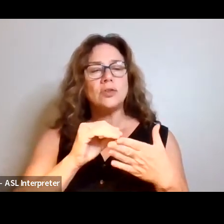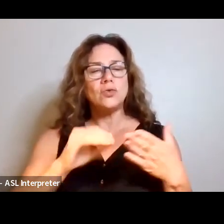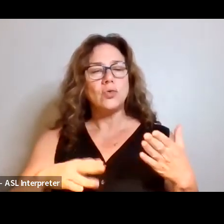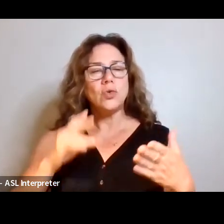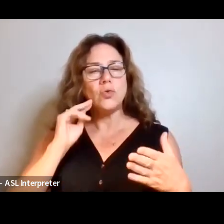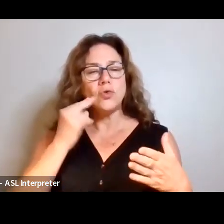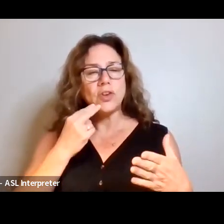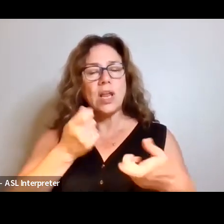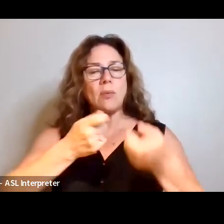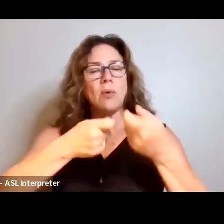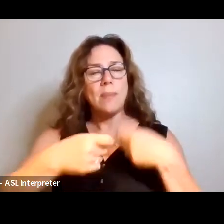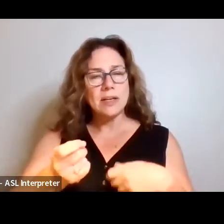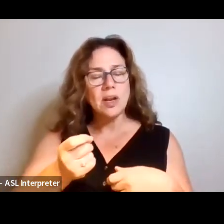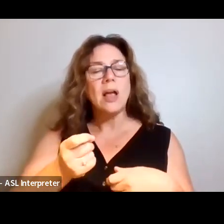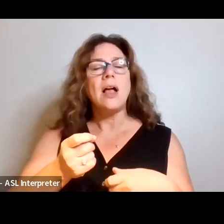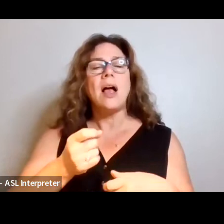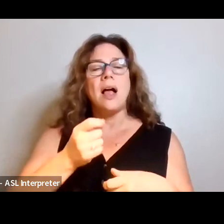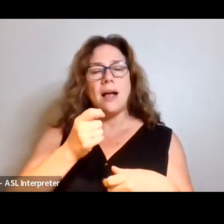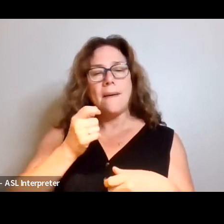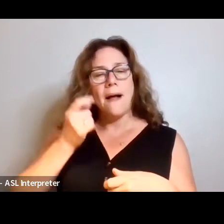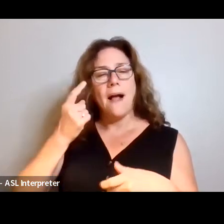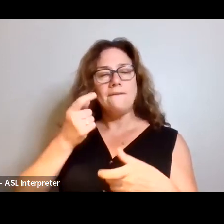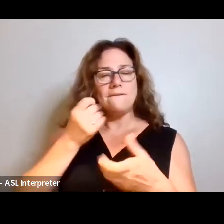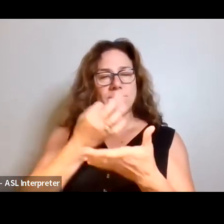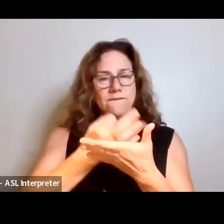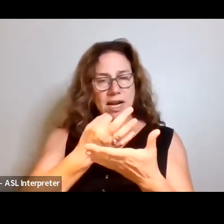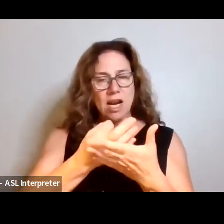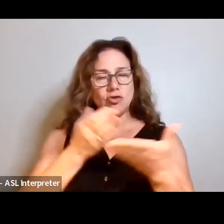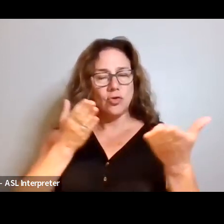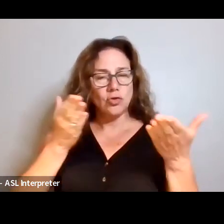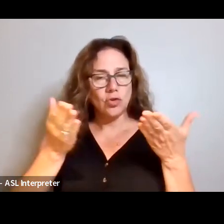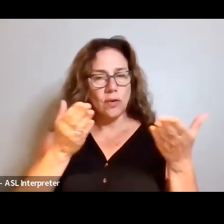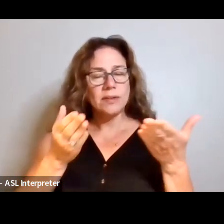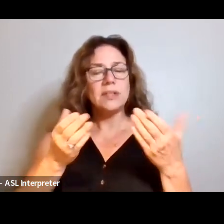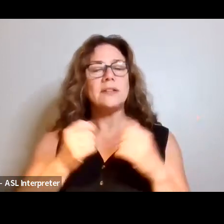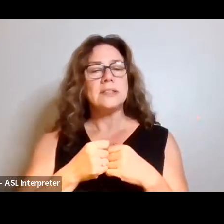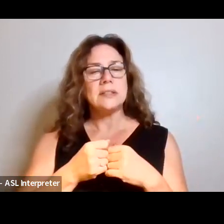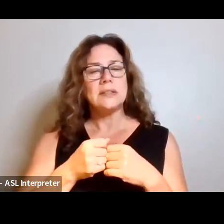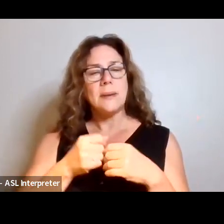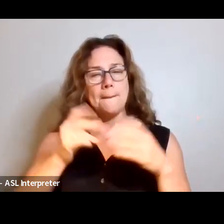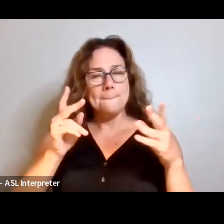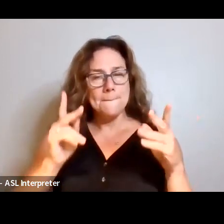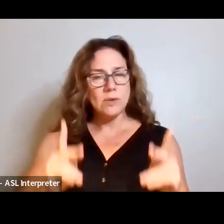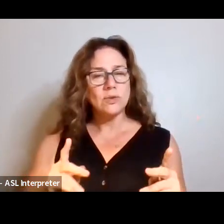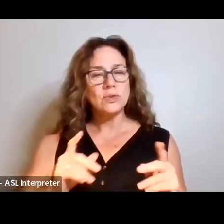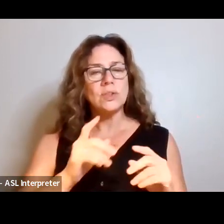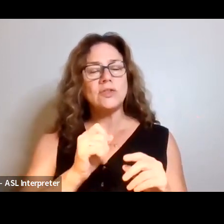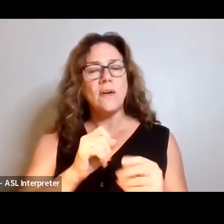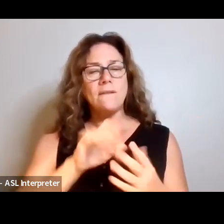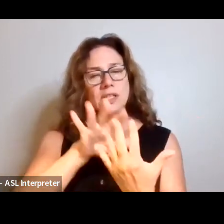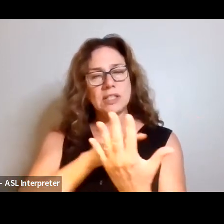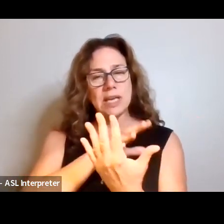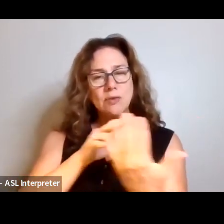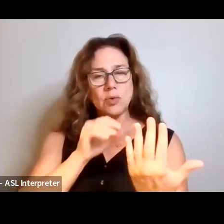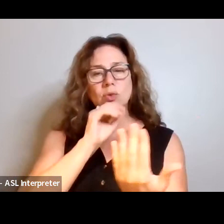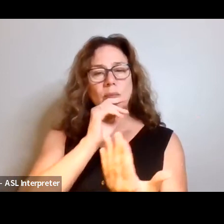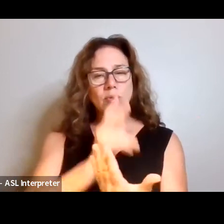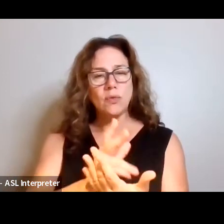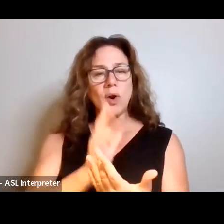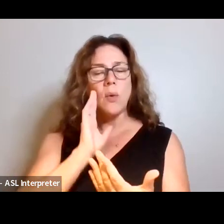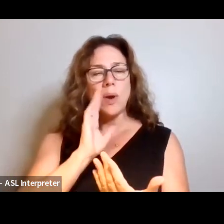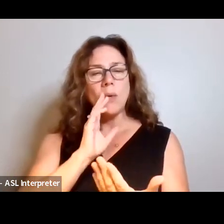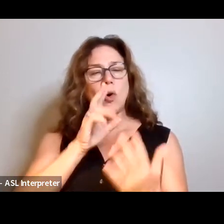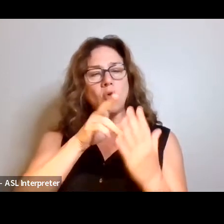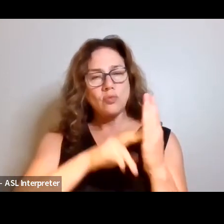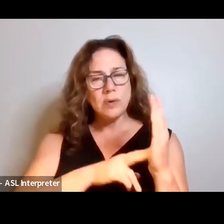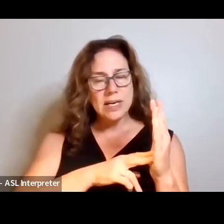and Financial or Fiscal Services, as we've done in previous years. And if the schedule is approved, we will read the individual employment contracts